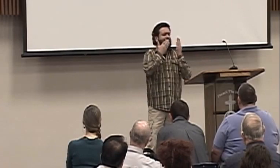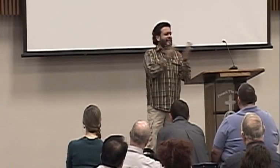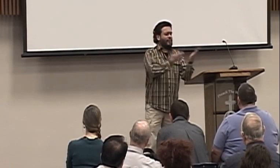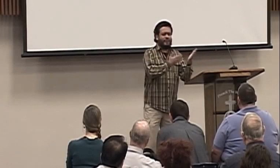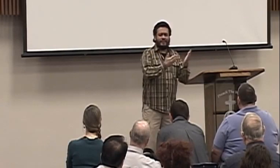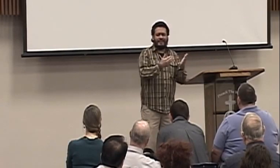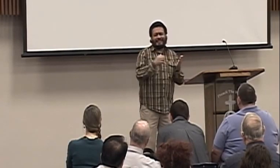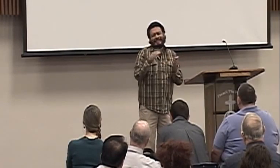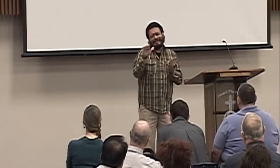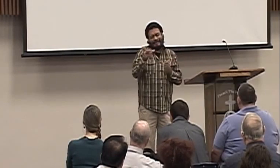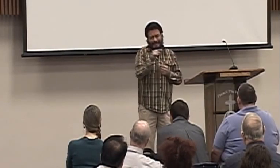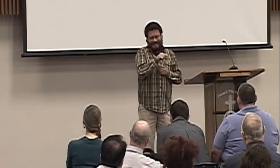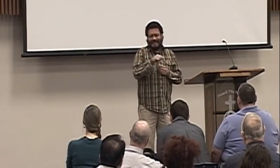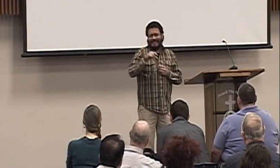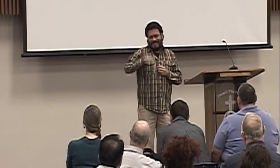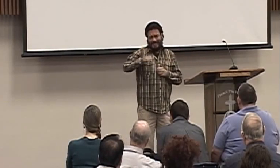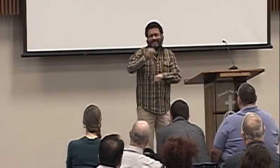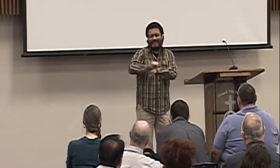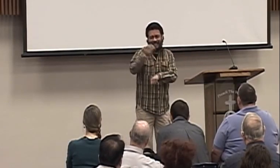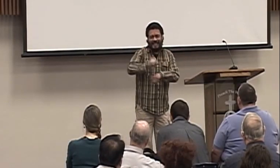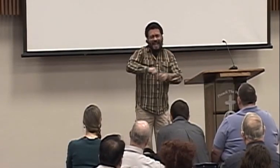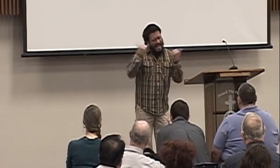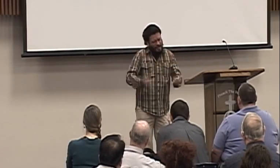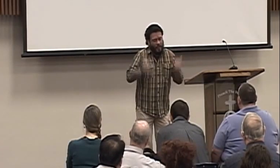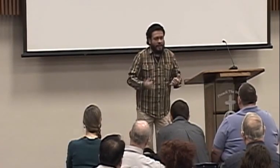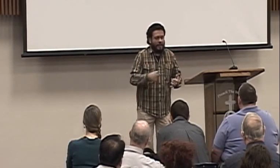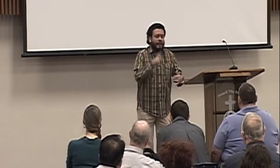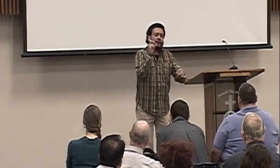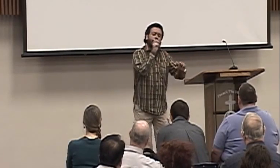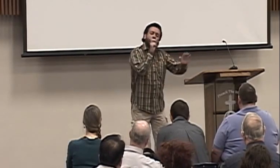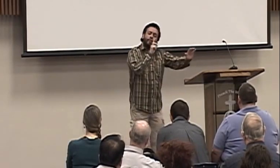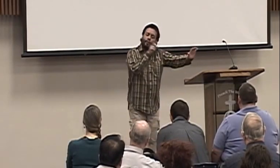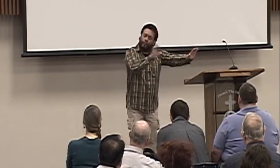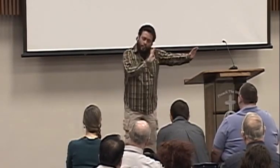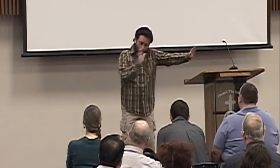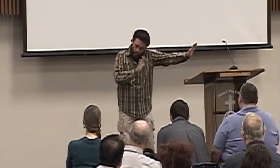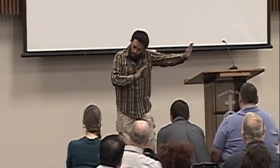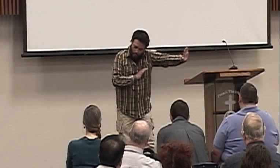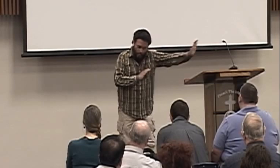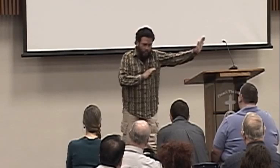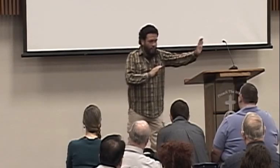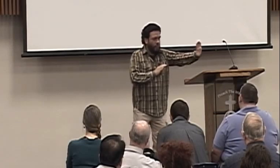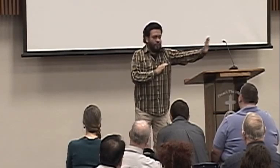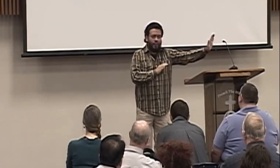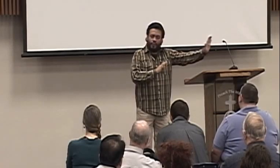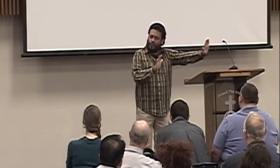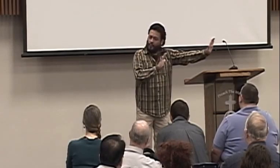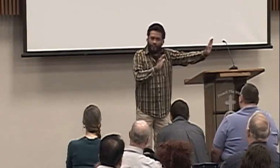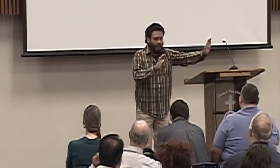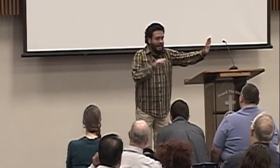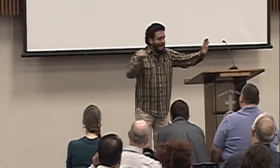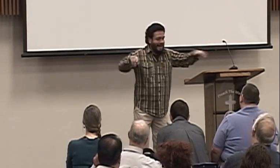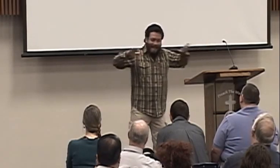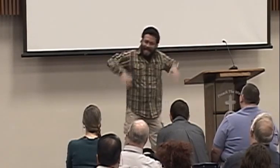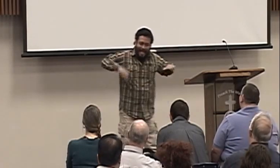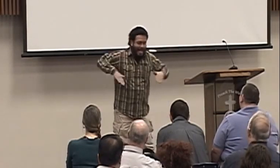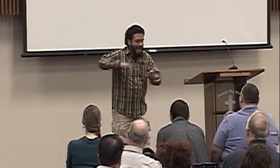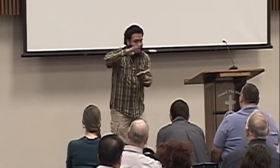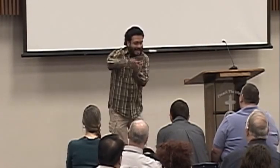good working with these. Thank him. Tell him we need him to work now. And Dennis said, no, nope, nope. He hadn't graduated